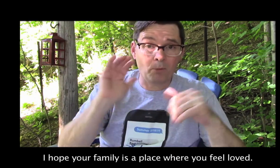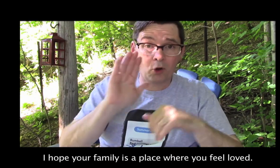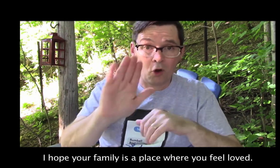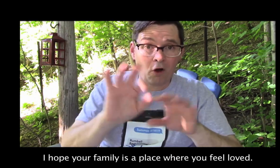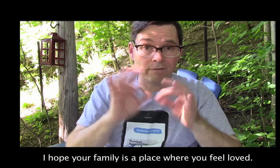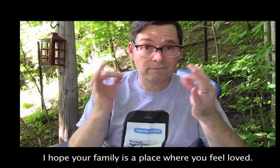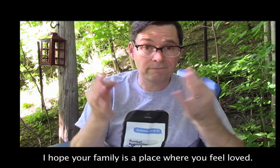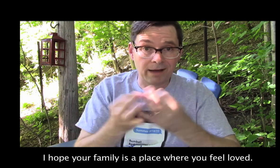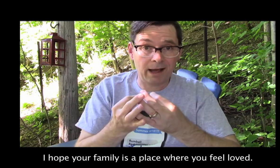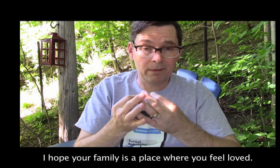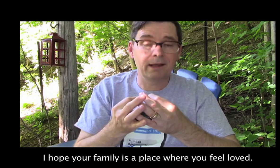I hope your family